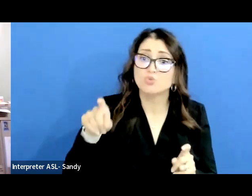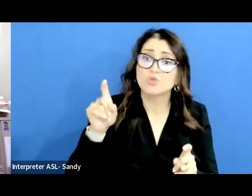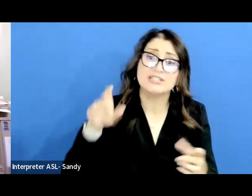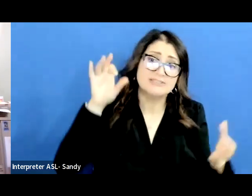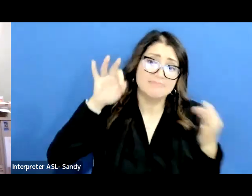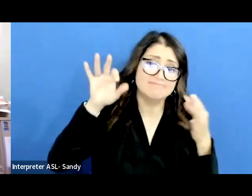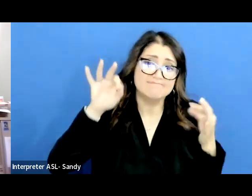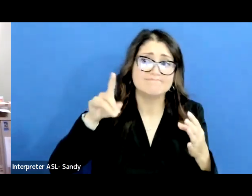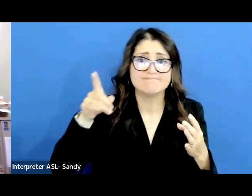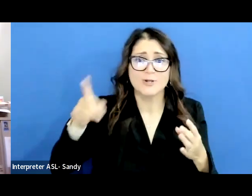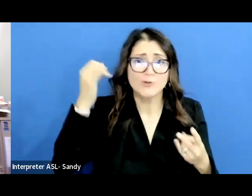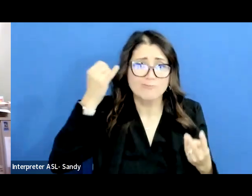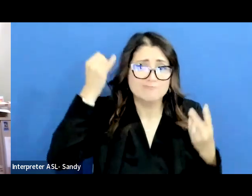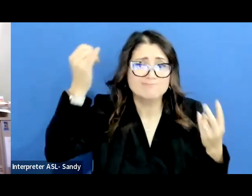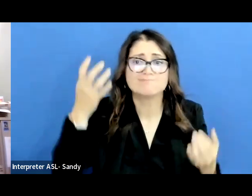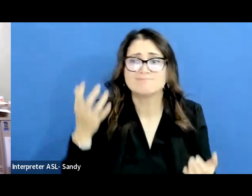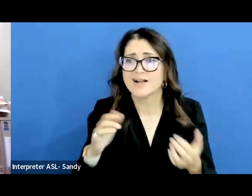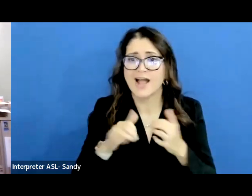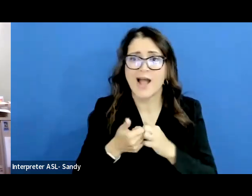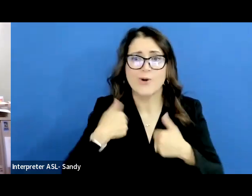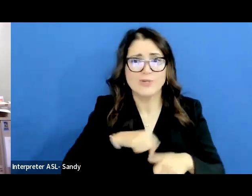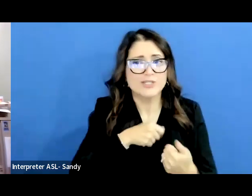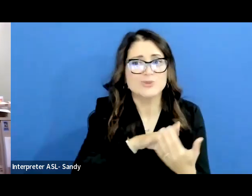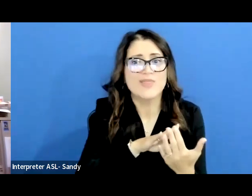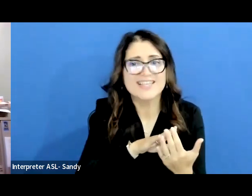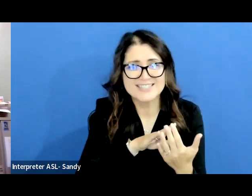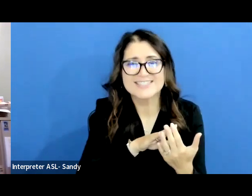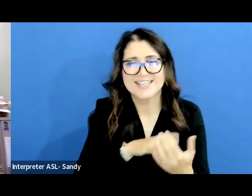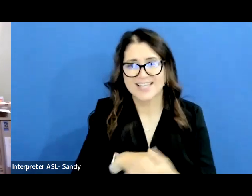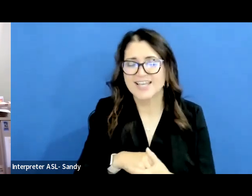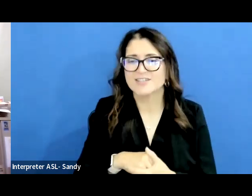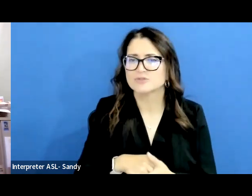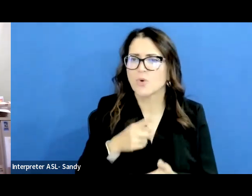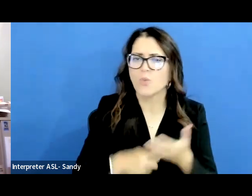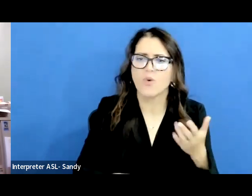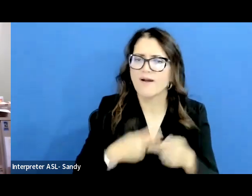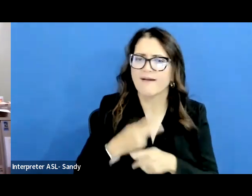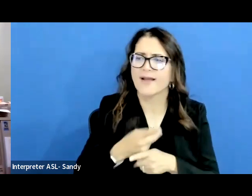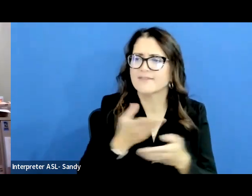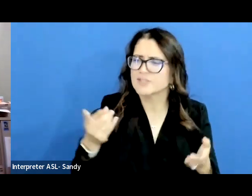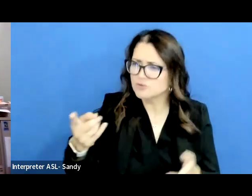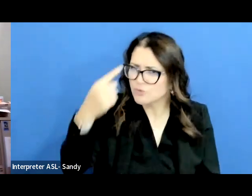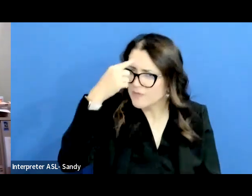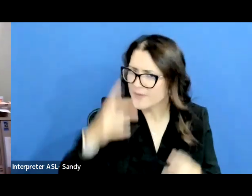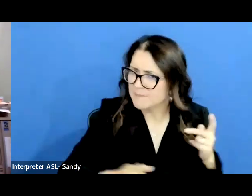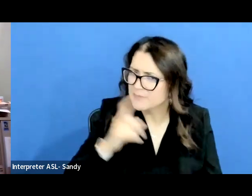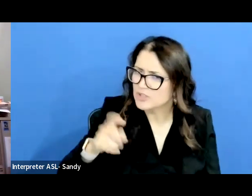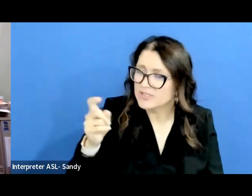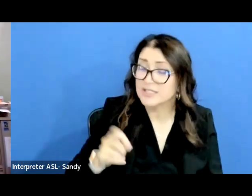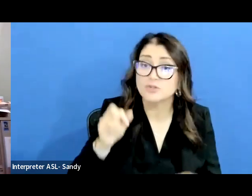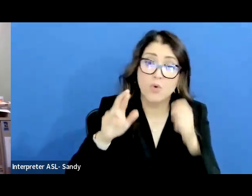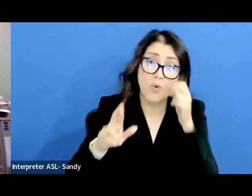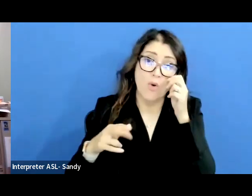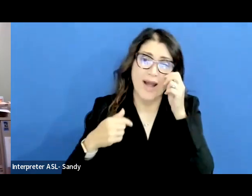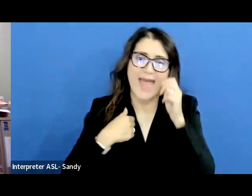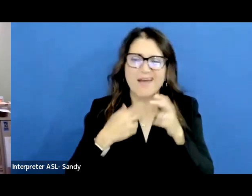insight in how we could do this. What kind of things do you think the people need? Or, conduct a